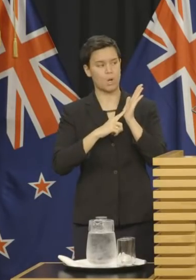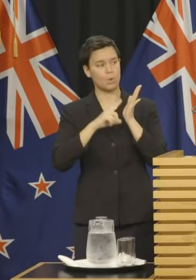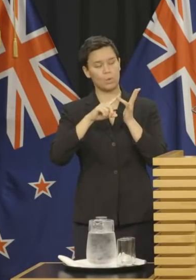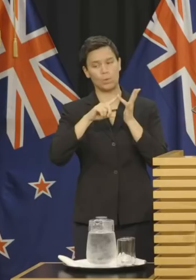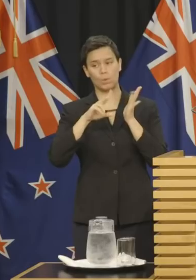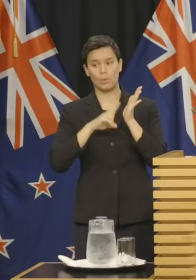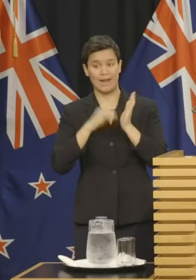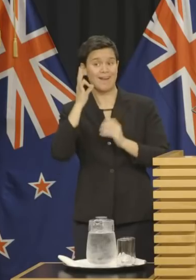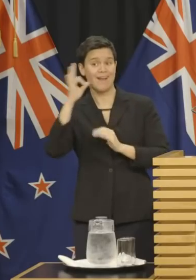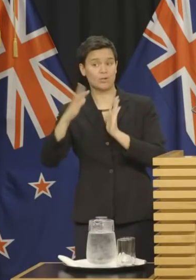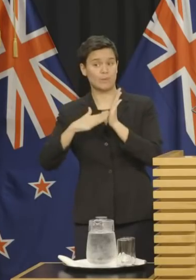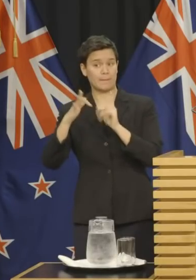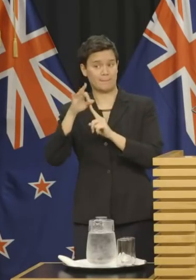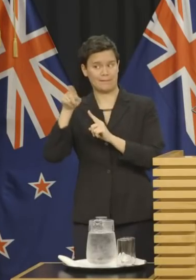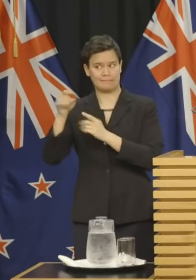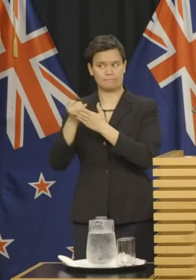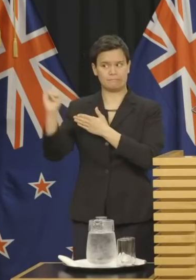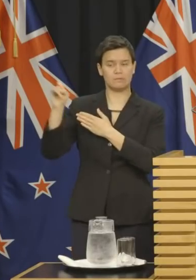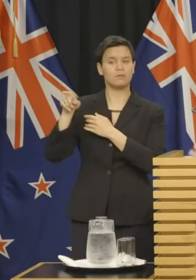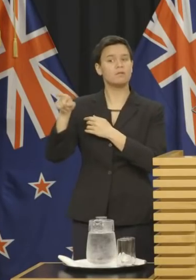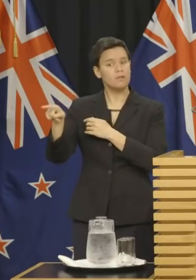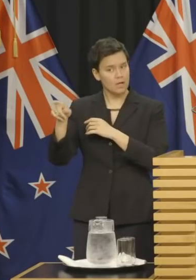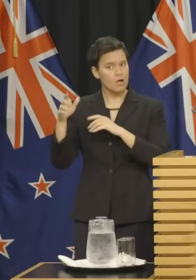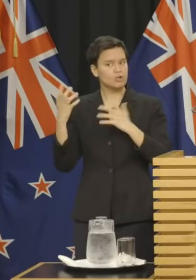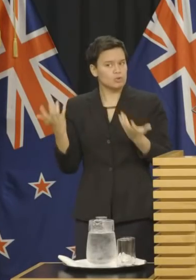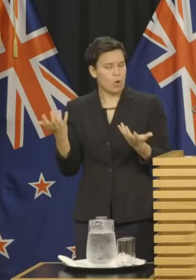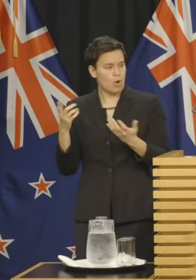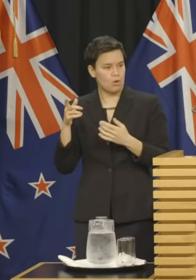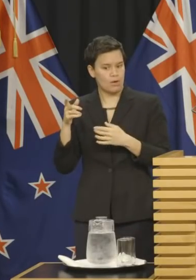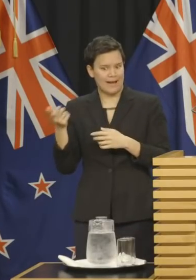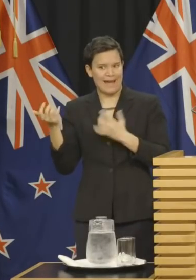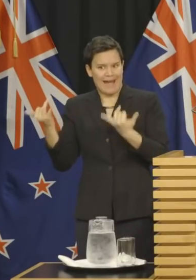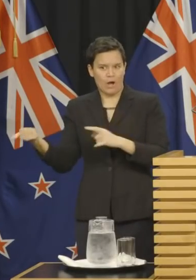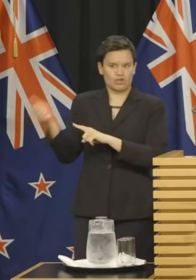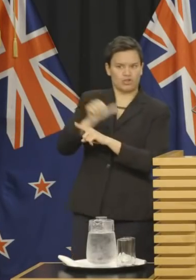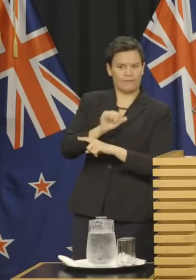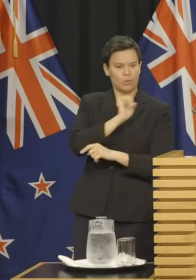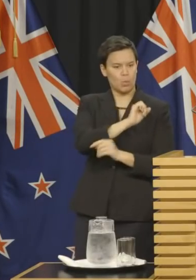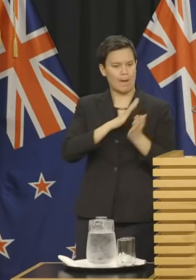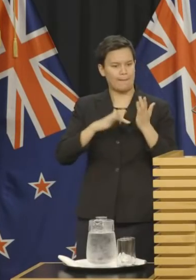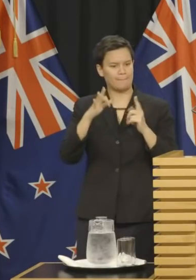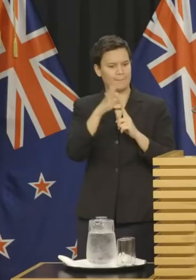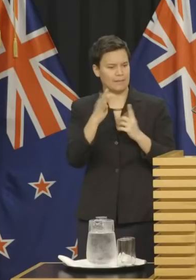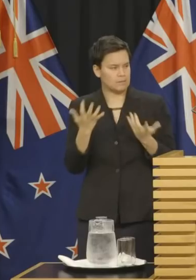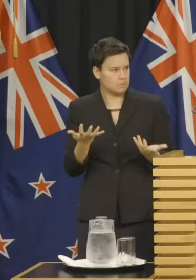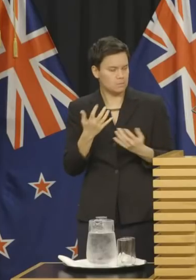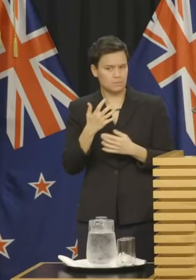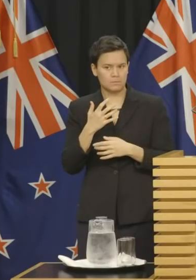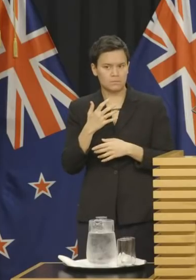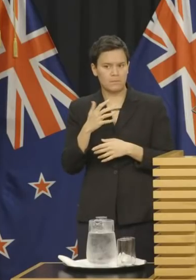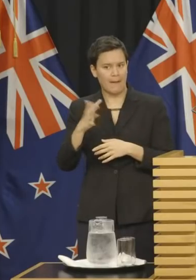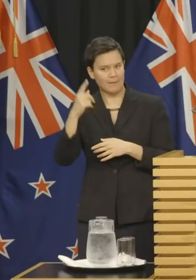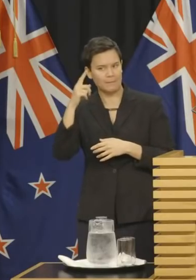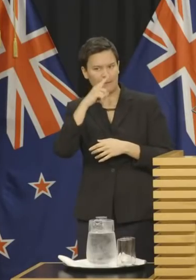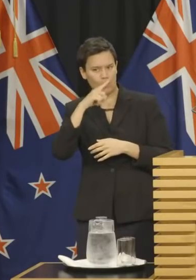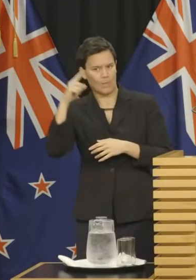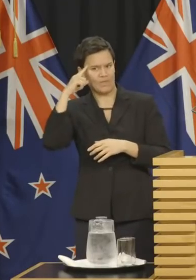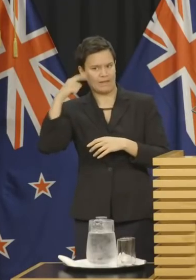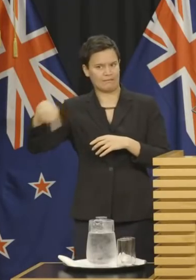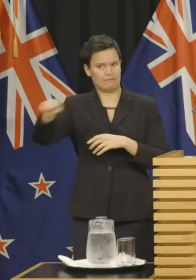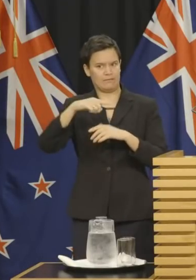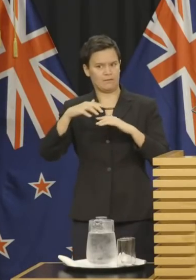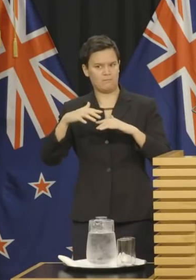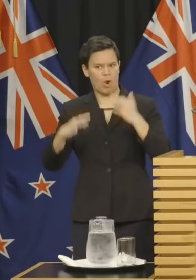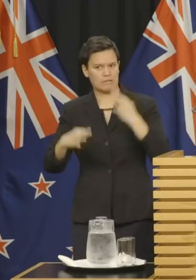people's perception of Parliament as a workplace? Oh, look, I make this same mention that I did even in the context of that situation, regardless of